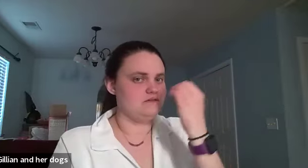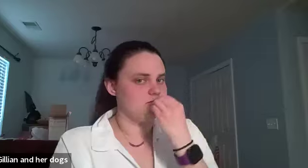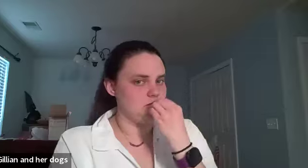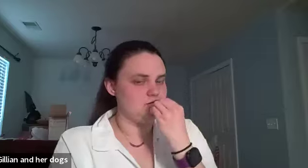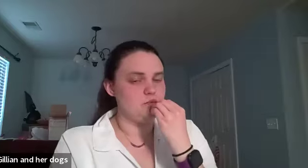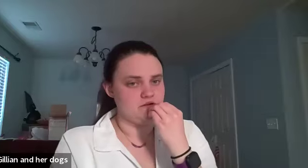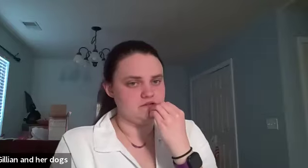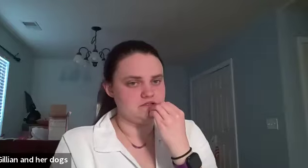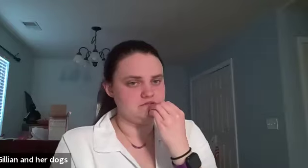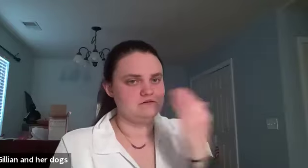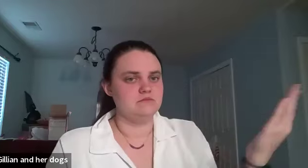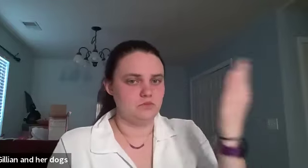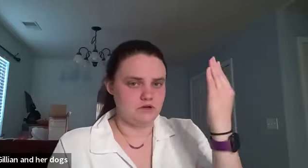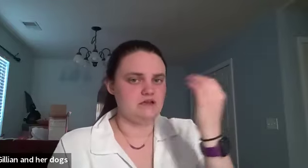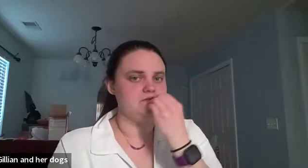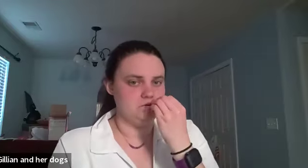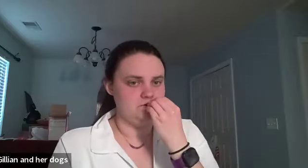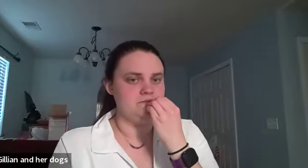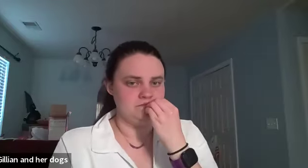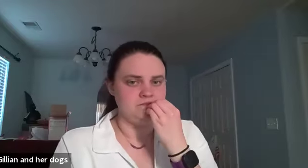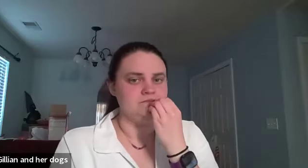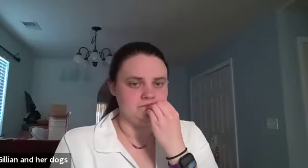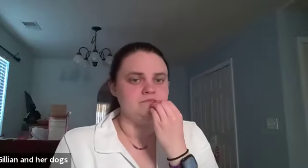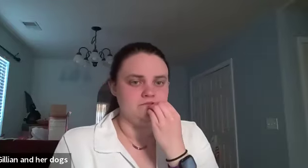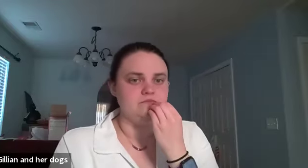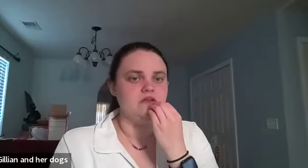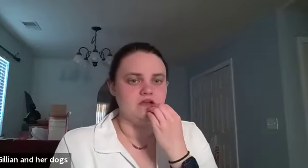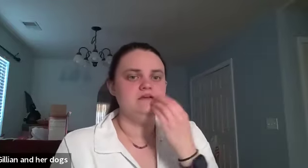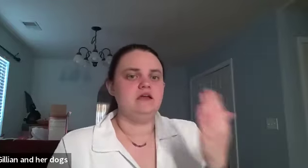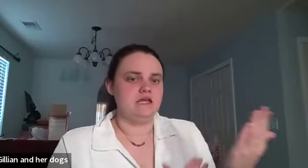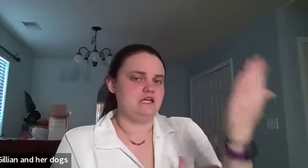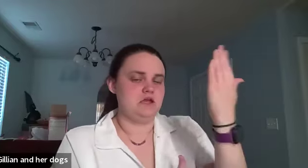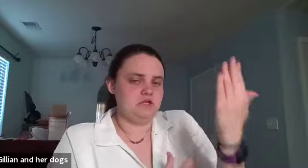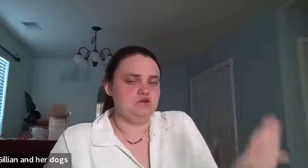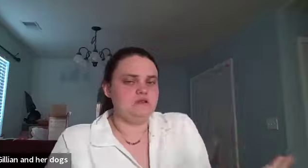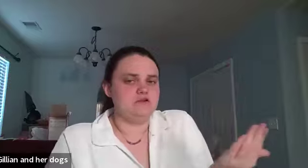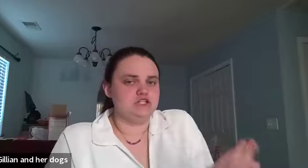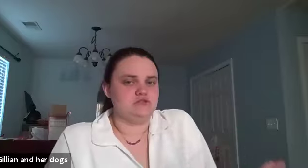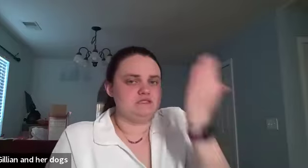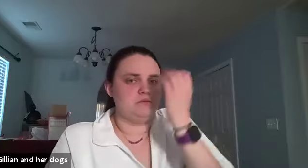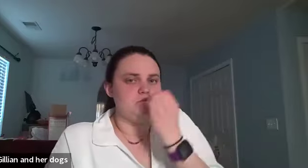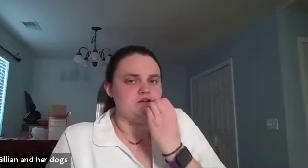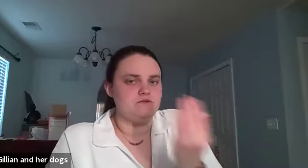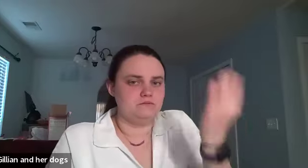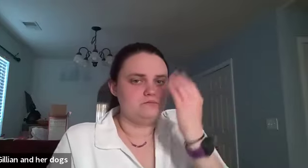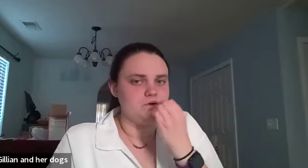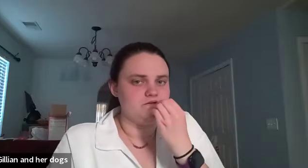morning food for breakfast, morning food. Okay. And I mean, you can literally just do a simple morning food, morning